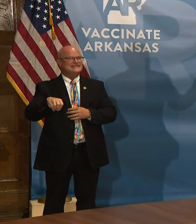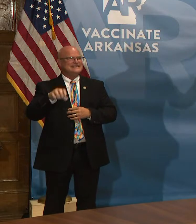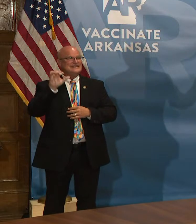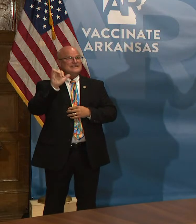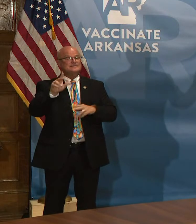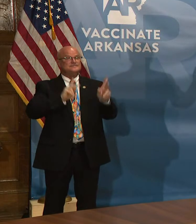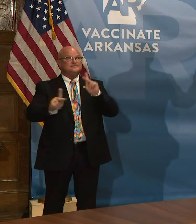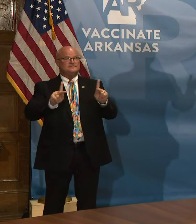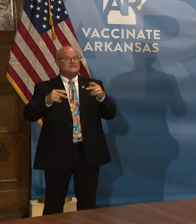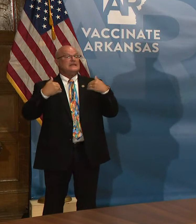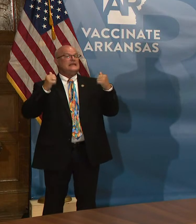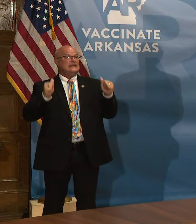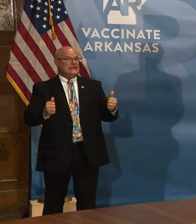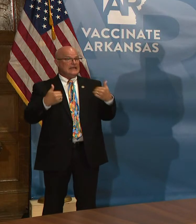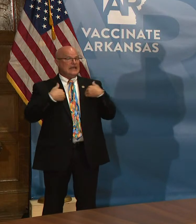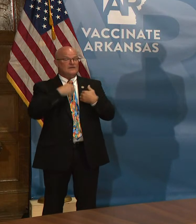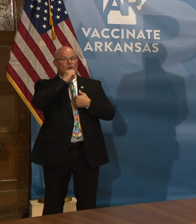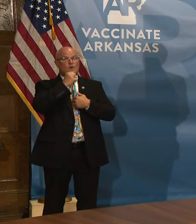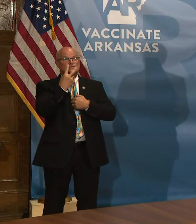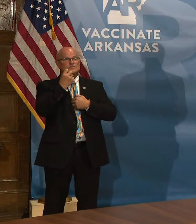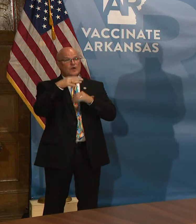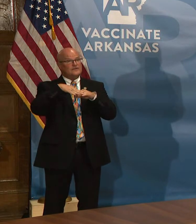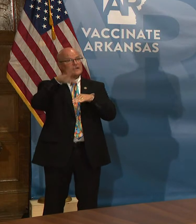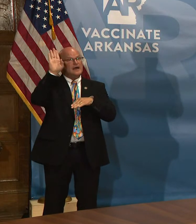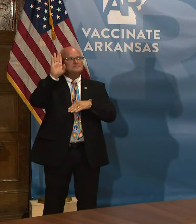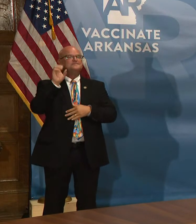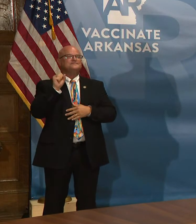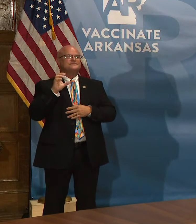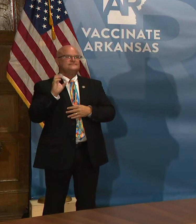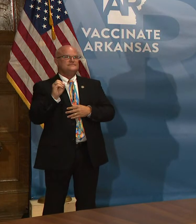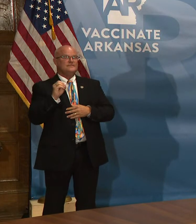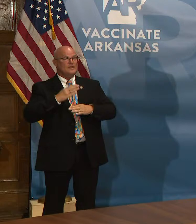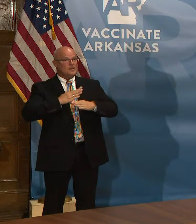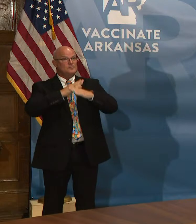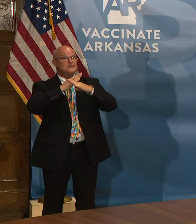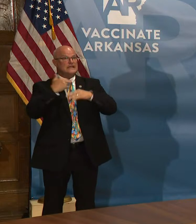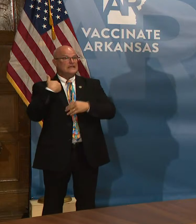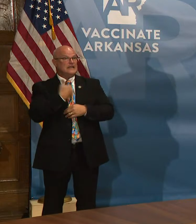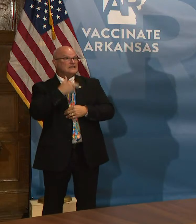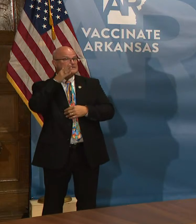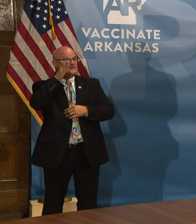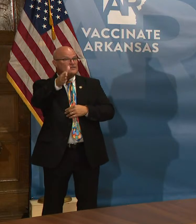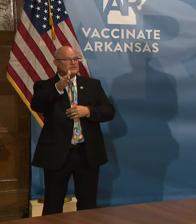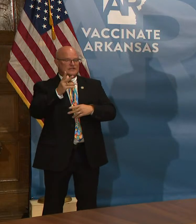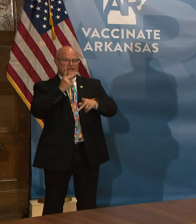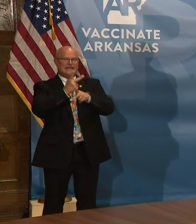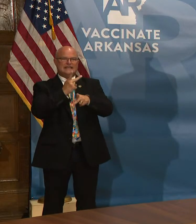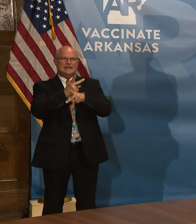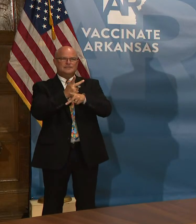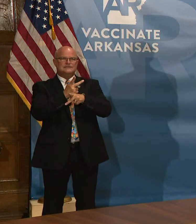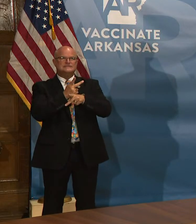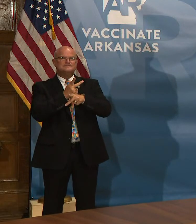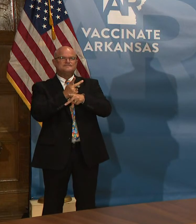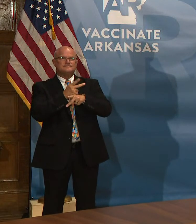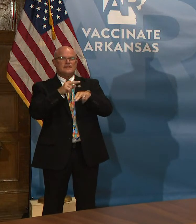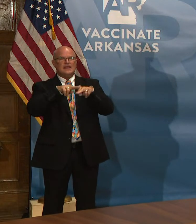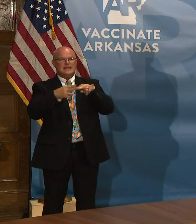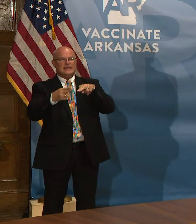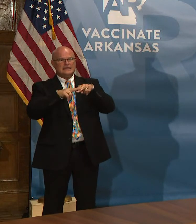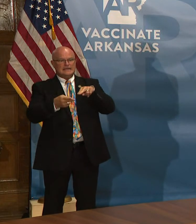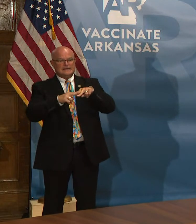of those that are eligible 12 plus. And so to protect us in the future and keep us going the right direction, we